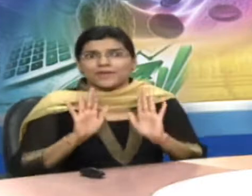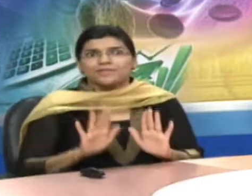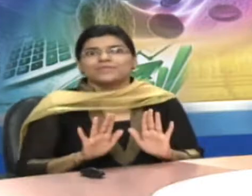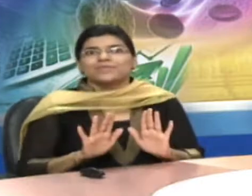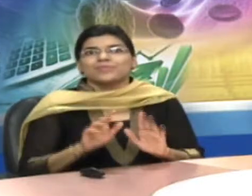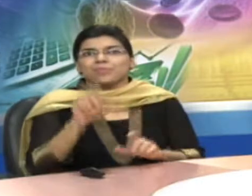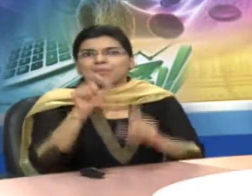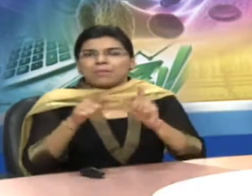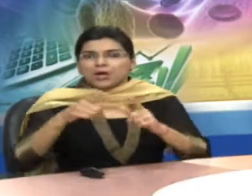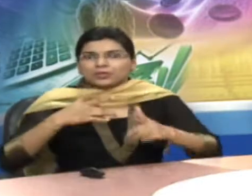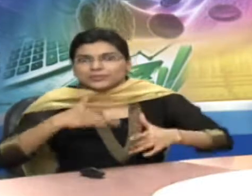snow.